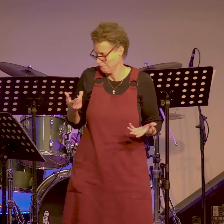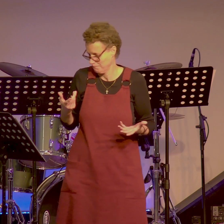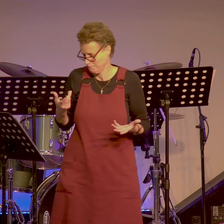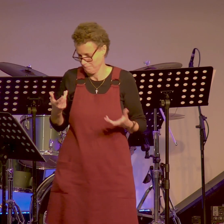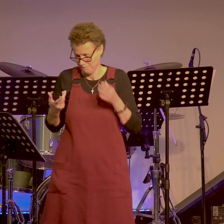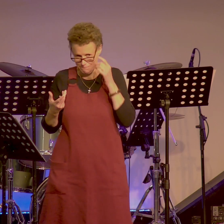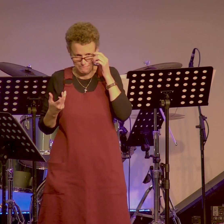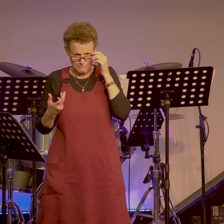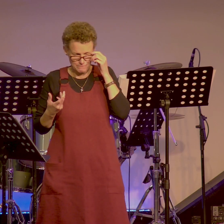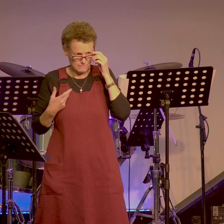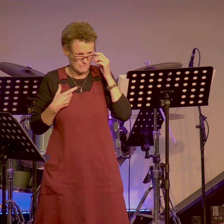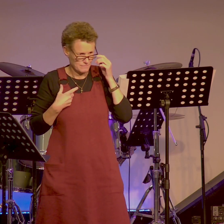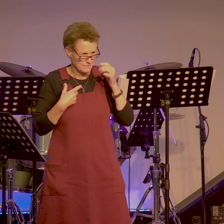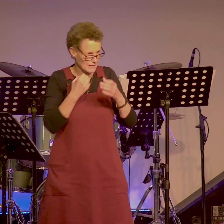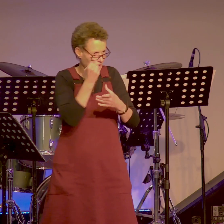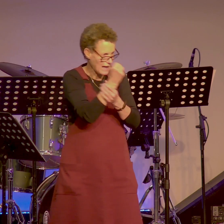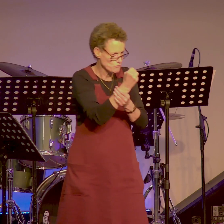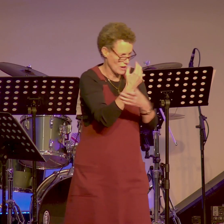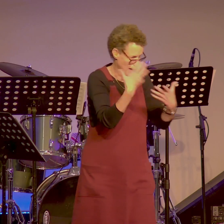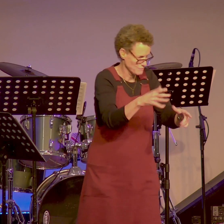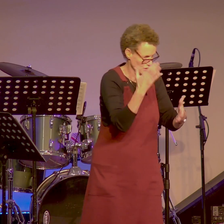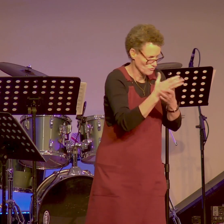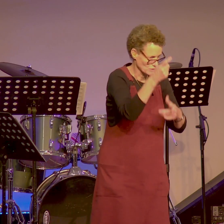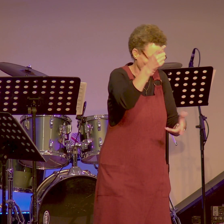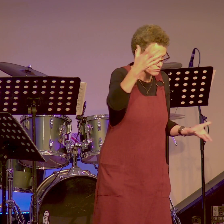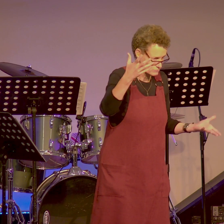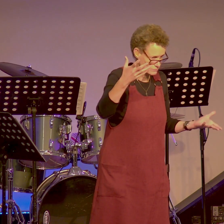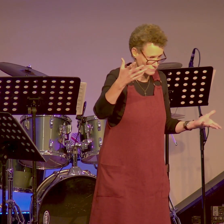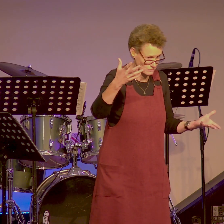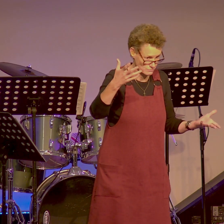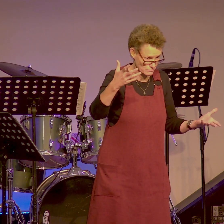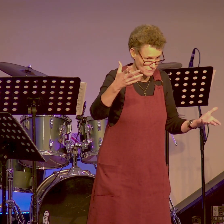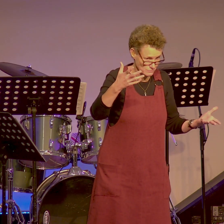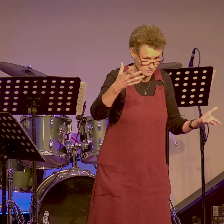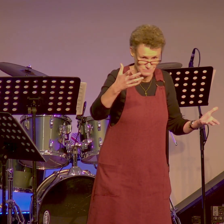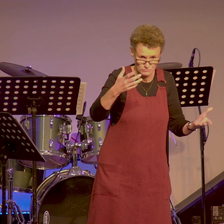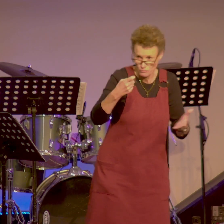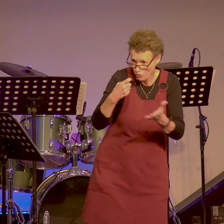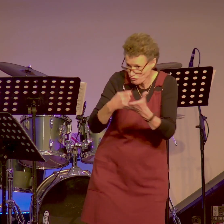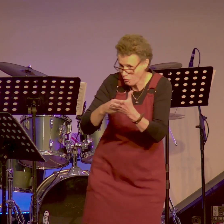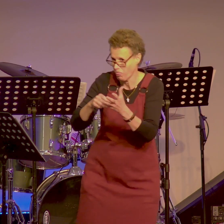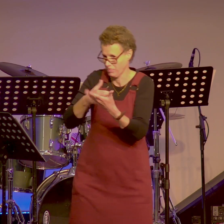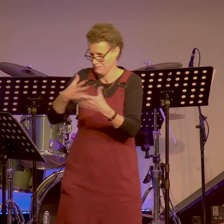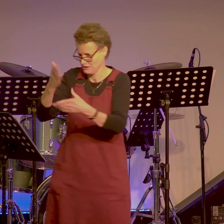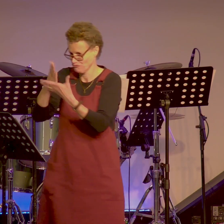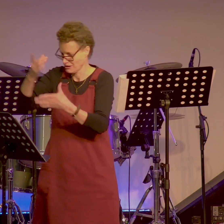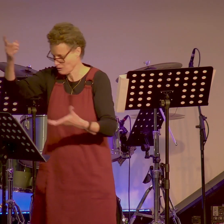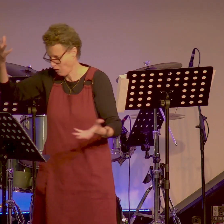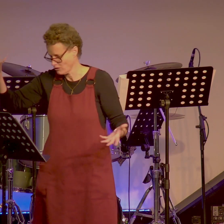Do we feel that we can't trust God? Because it is safe to trust God. Aaron trusted God.